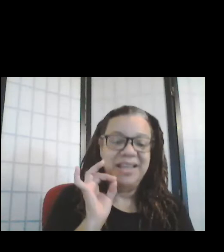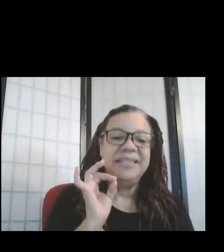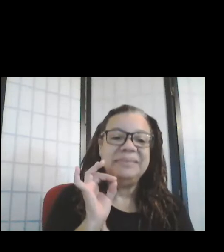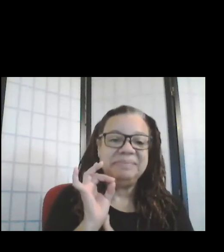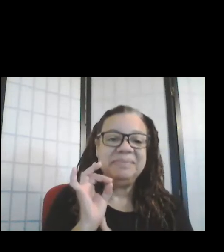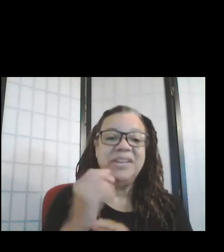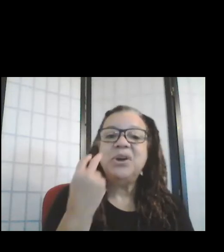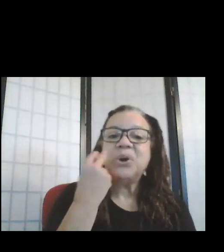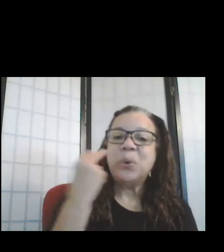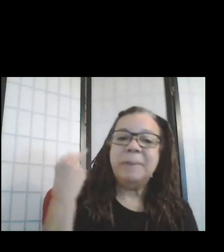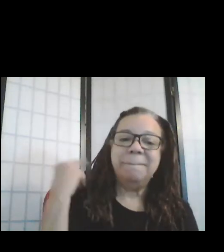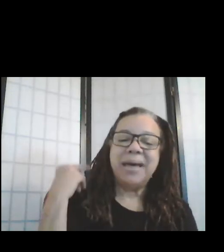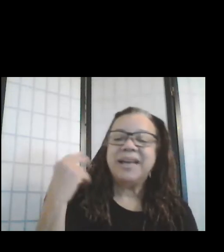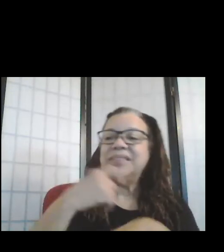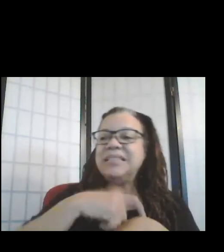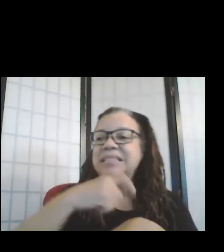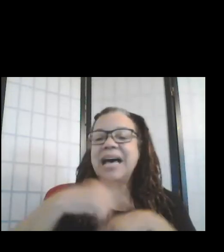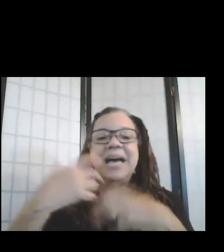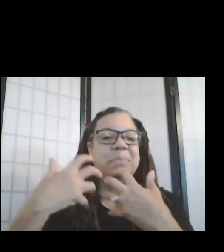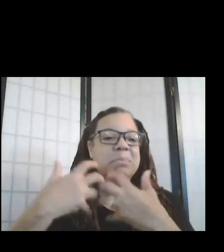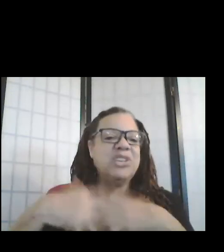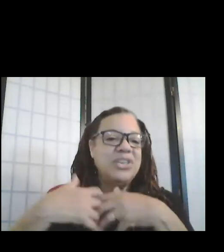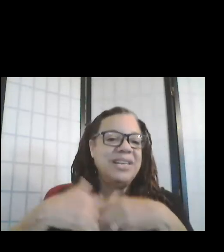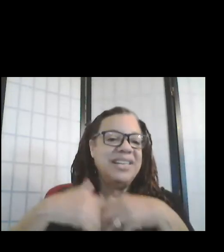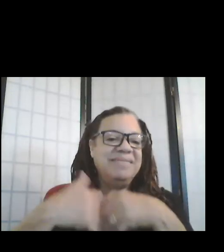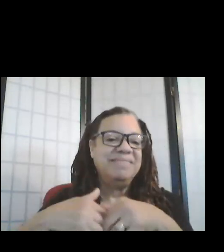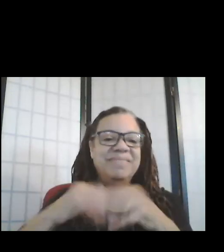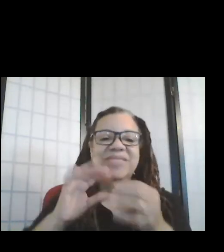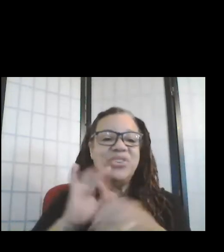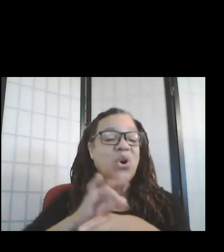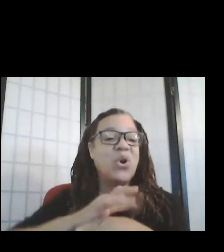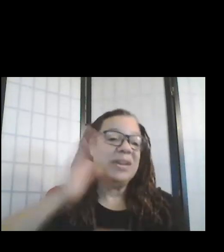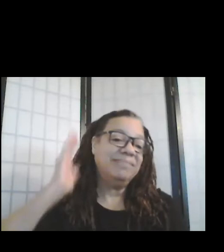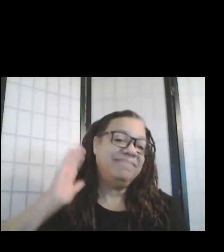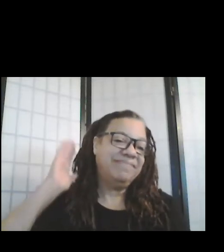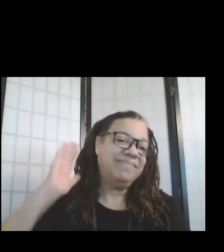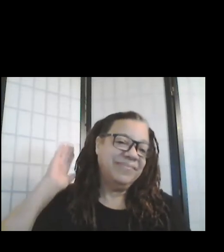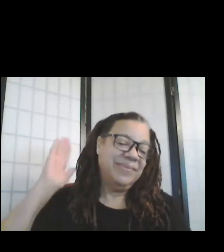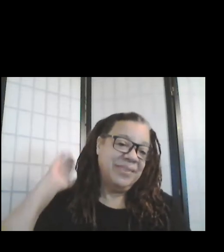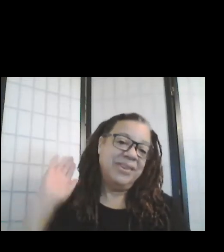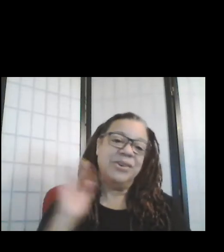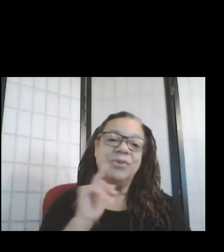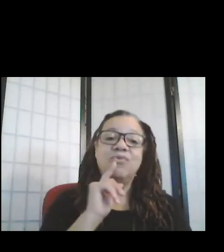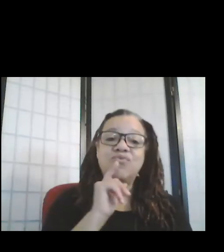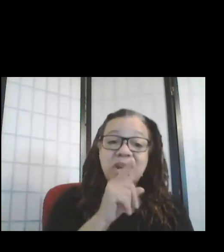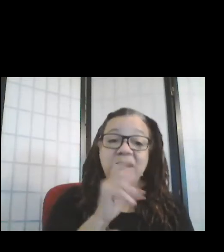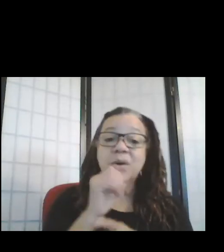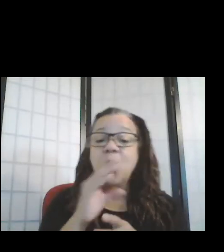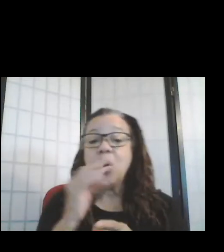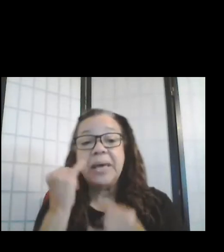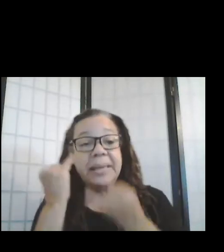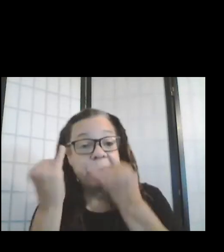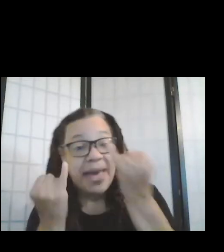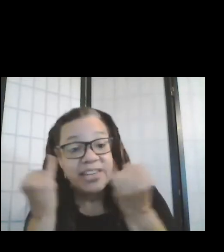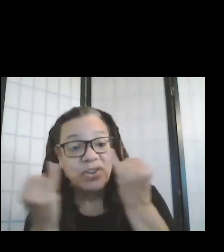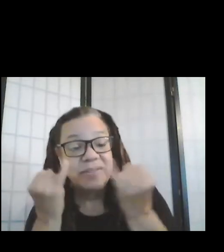going back to stuff from early days, real and or imagined. And